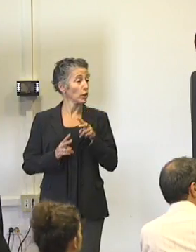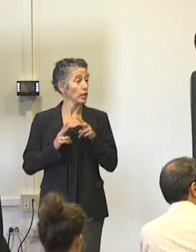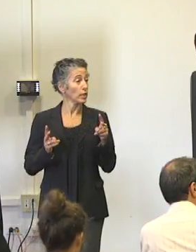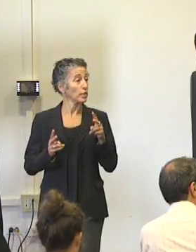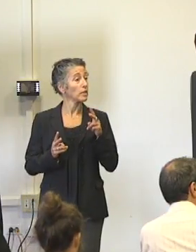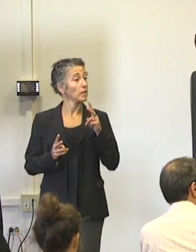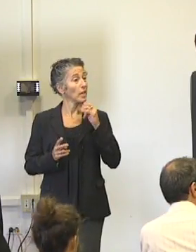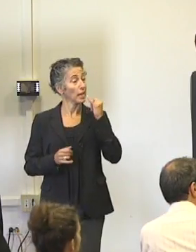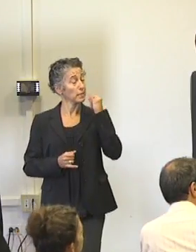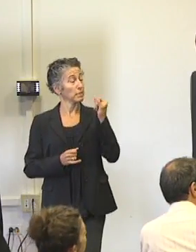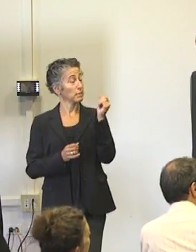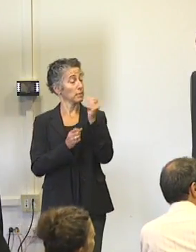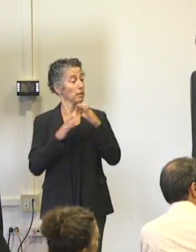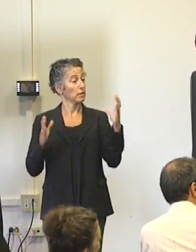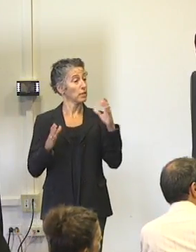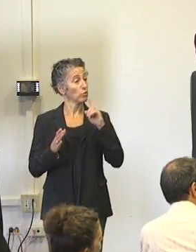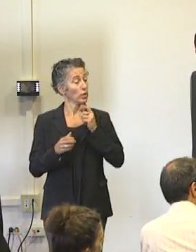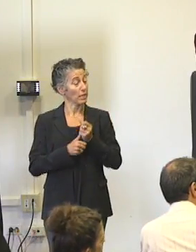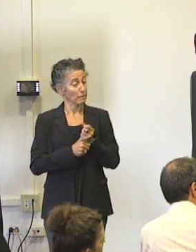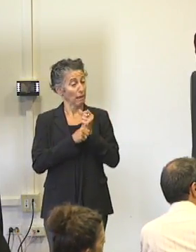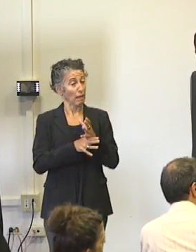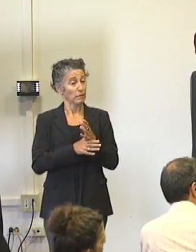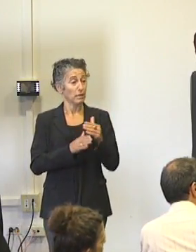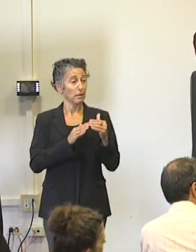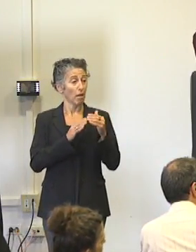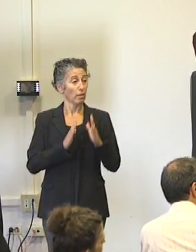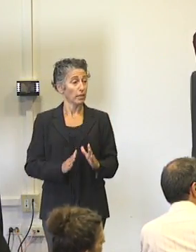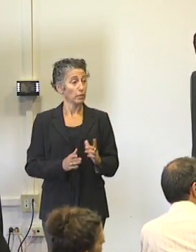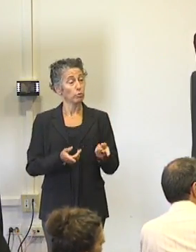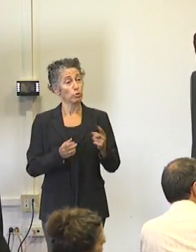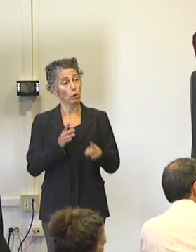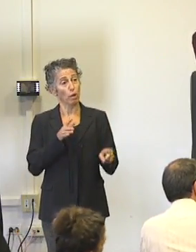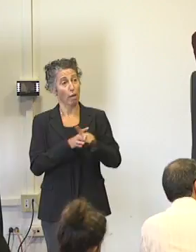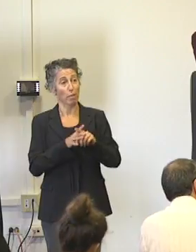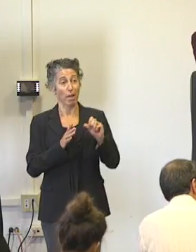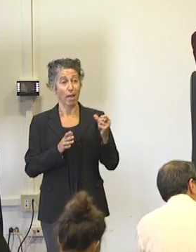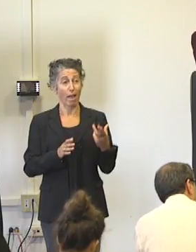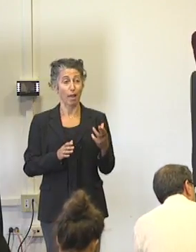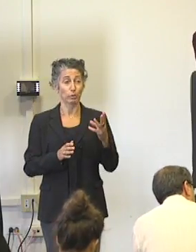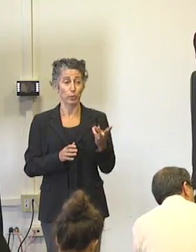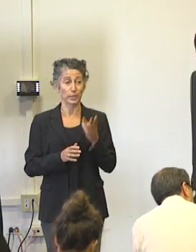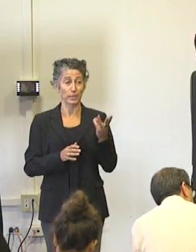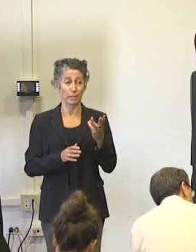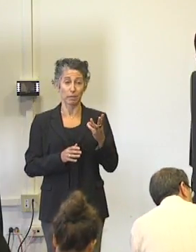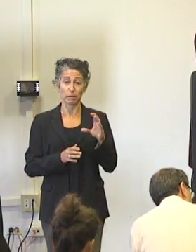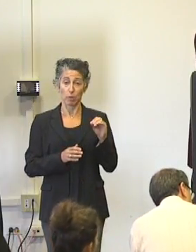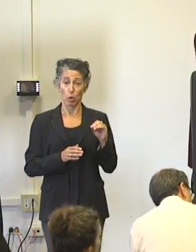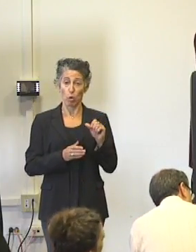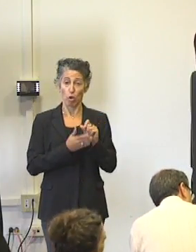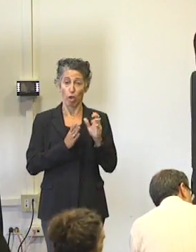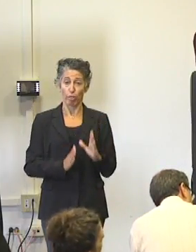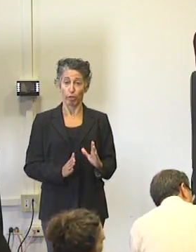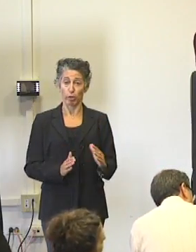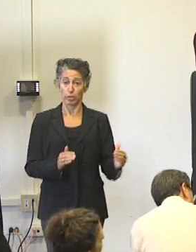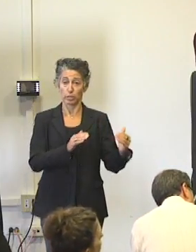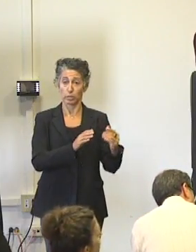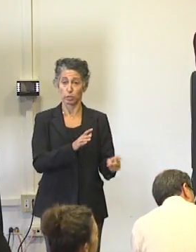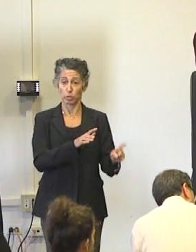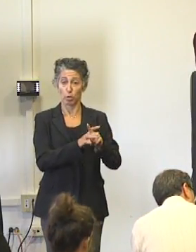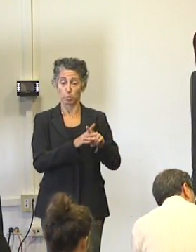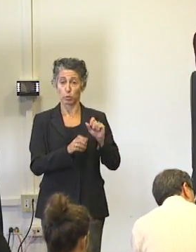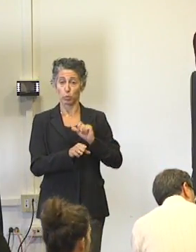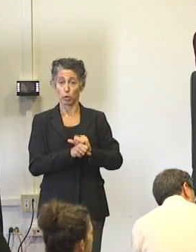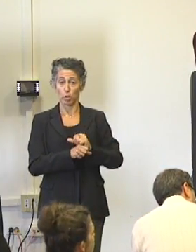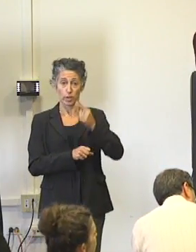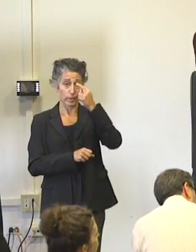atheistic and actually yelled at a colleague who came in on Ash Wednesday, a co-author of his who was his peer. He came in with ashes in his forehead, and